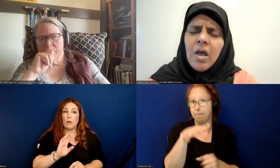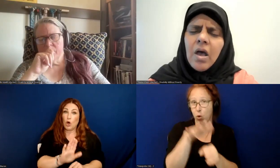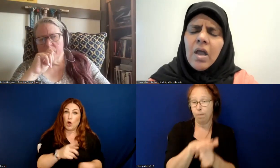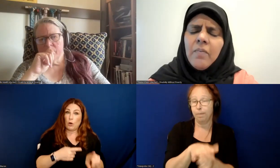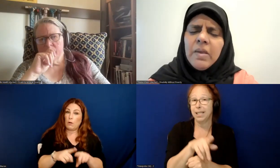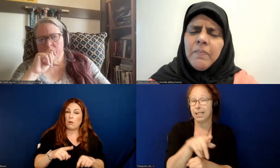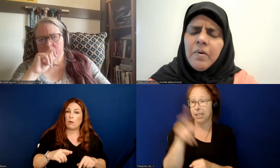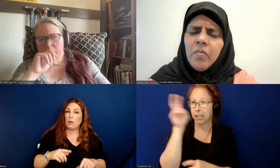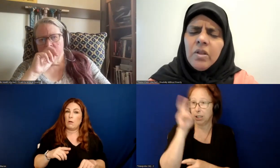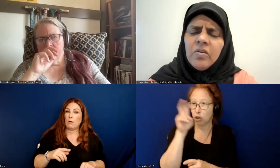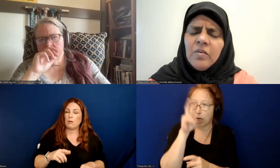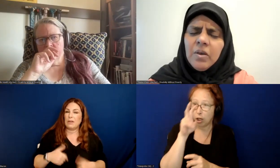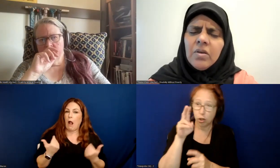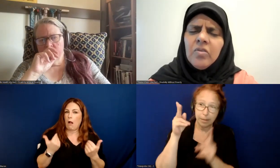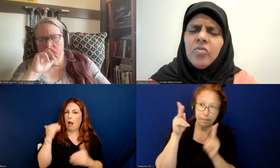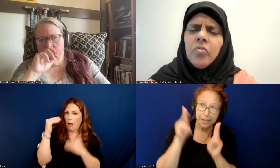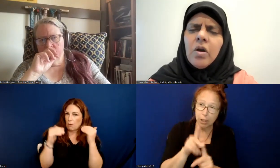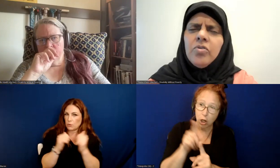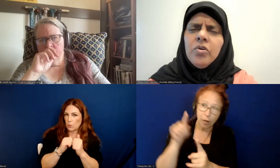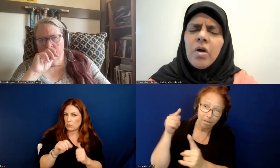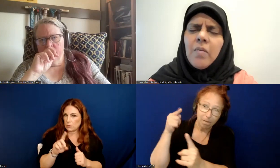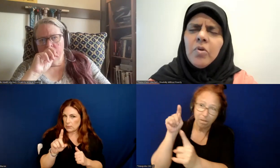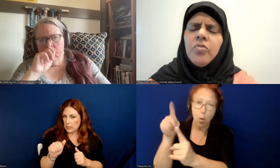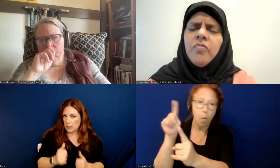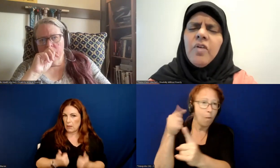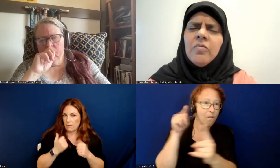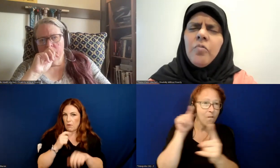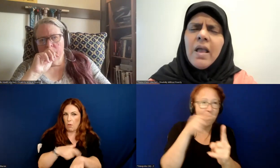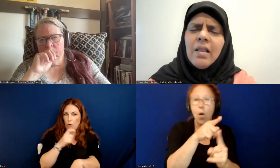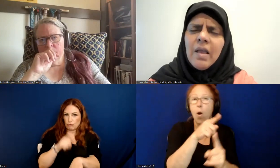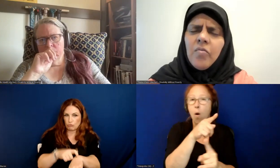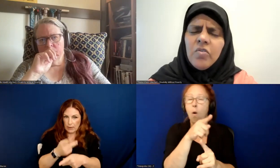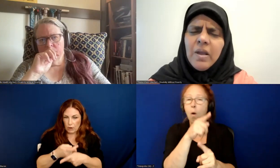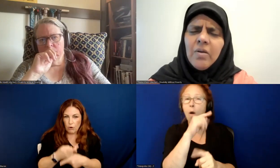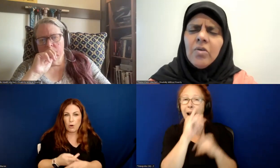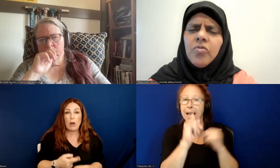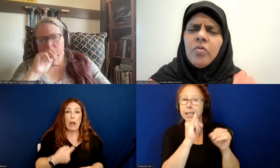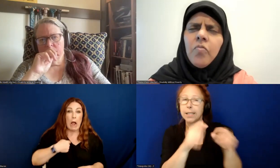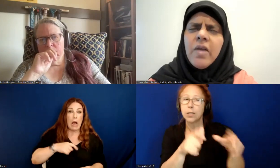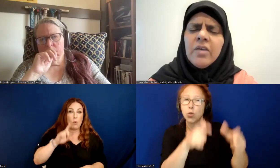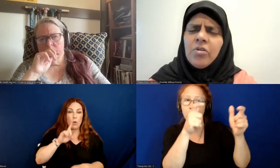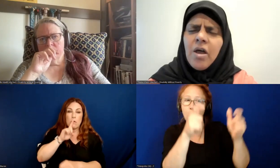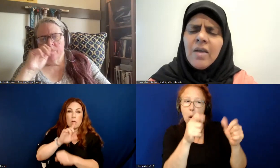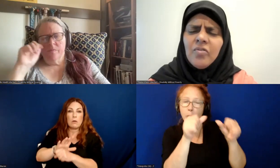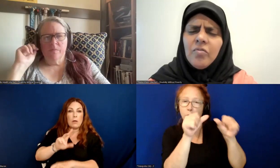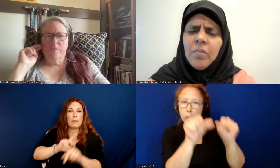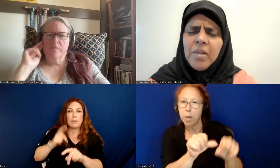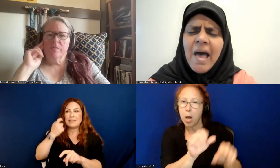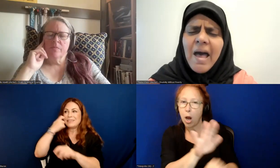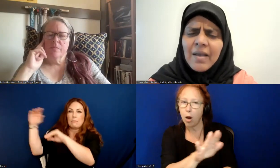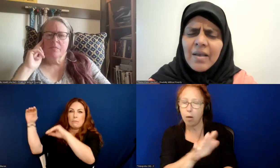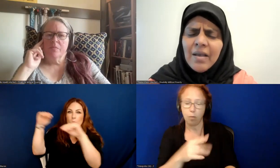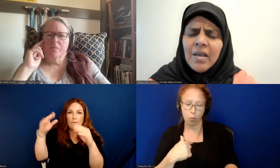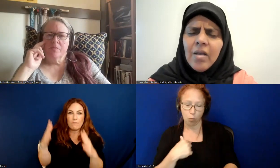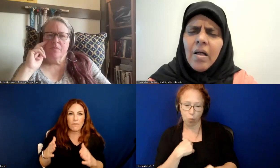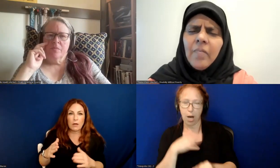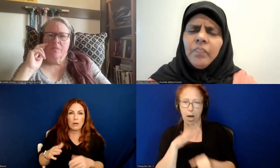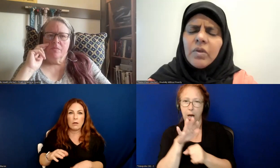finding people with disabilities who are newcomers, who face language barriers, who are racialized, who are